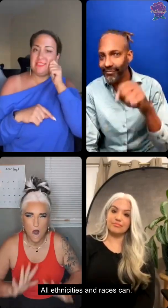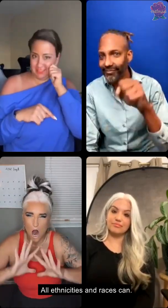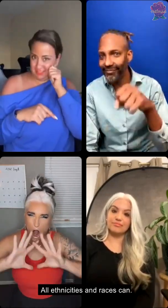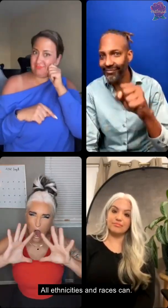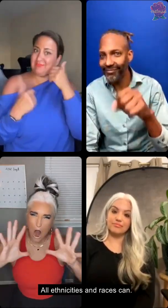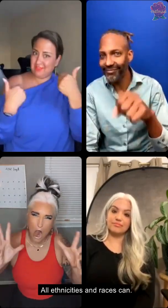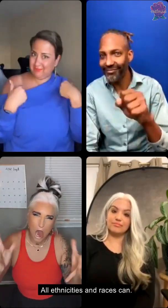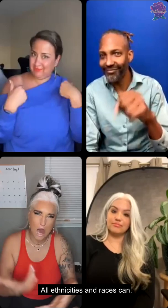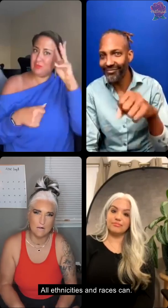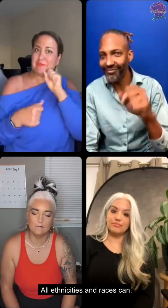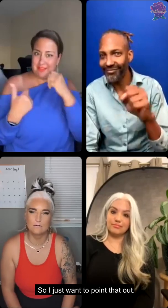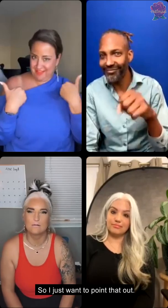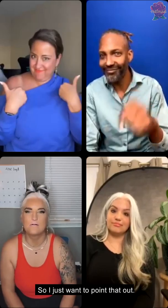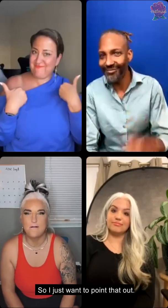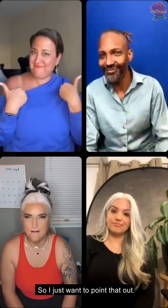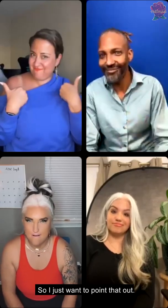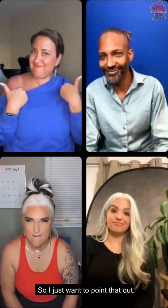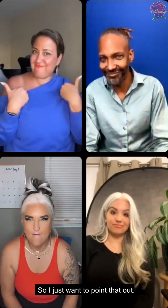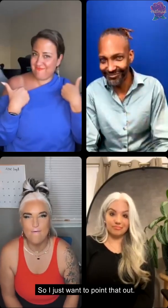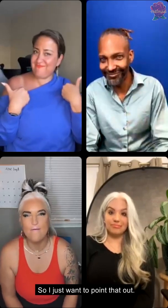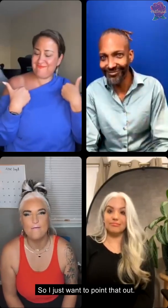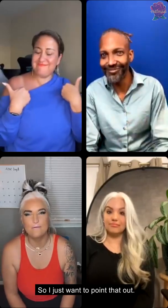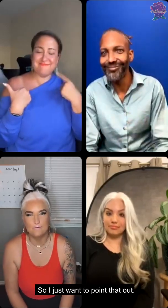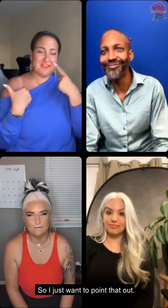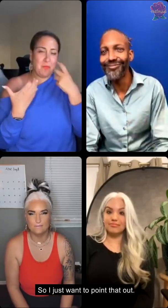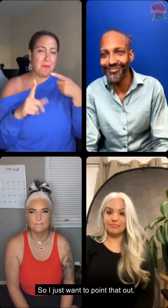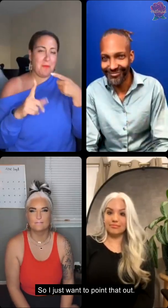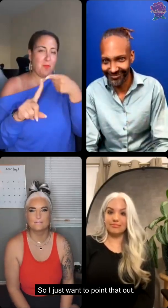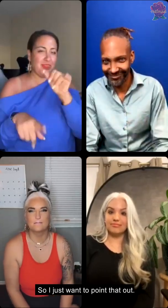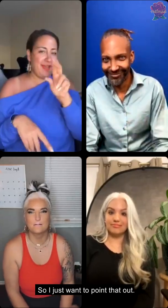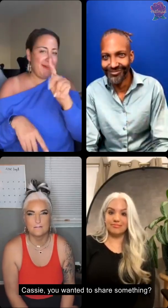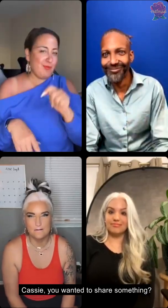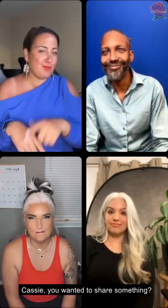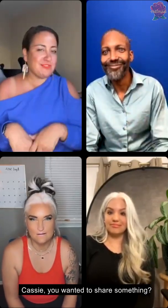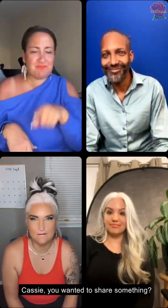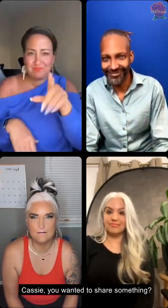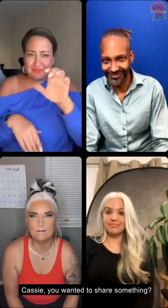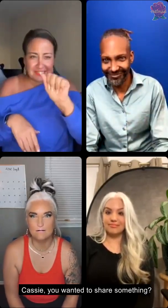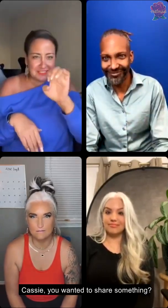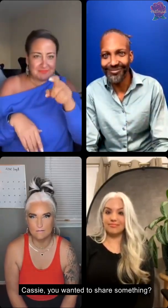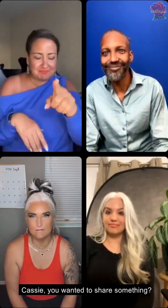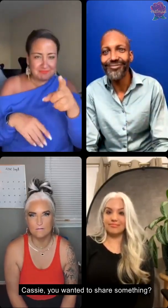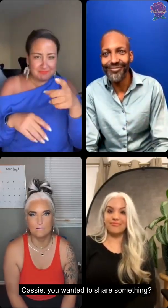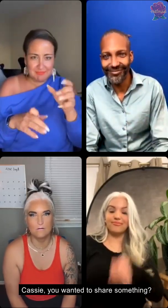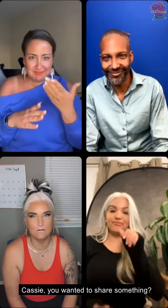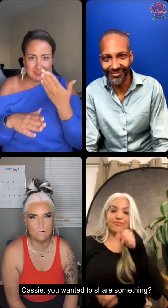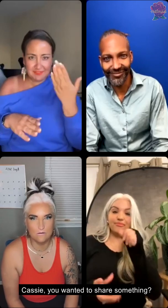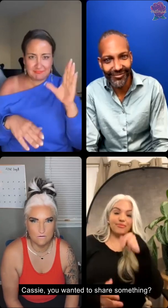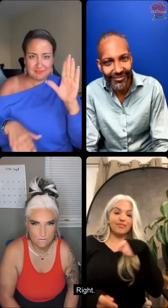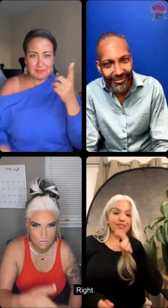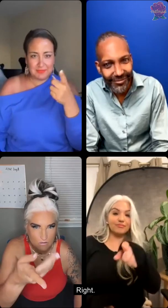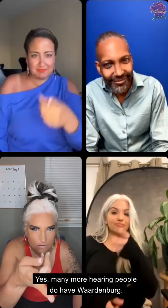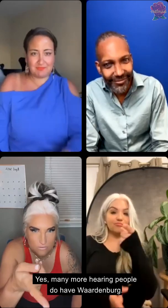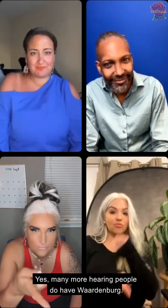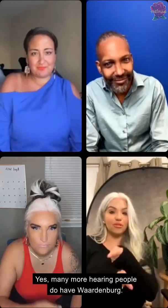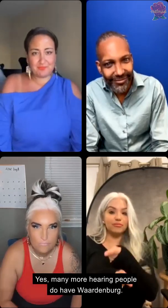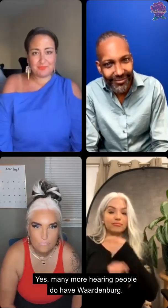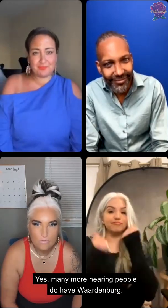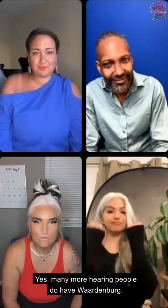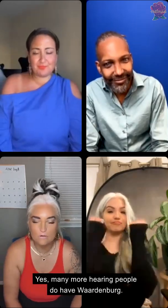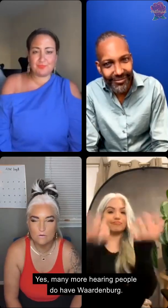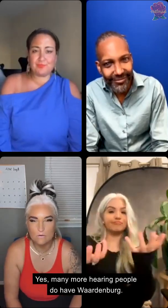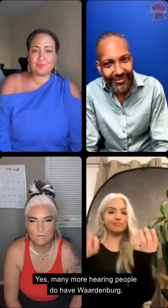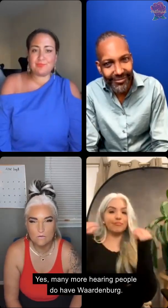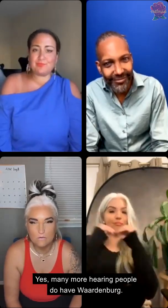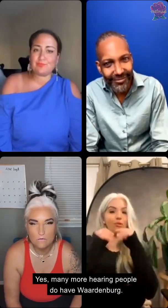All ethnicities and races can. So I just want to point that out. Cassie, you wanted to share something?